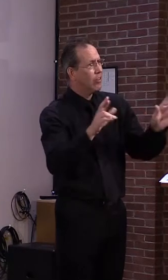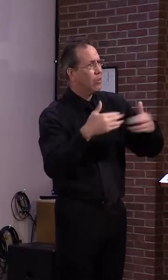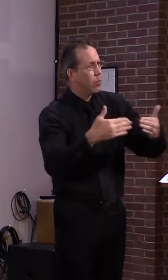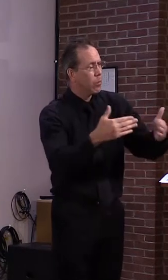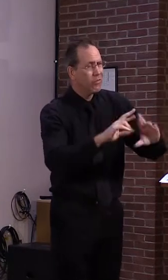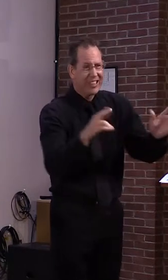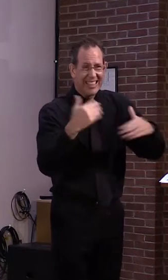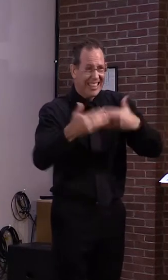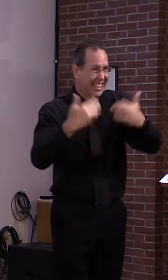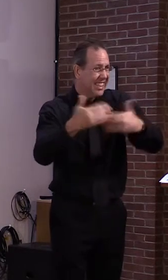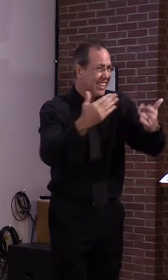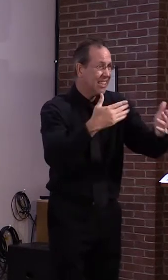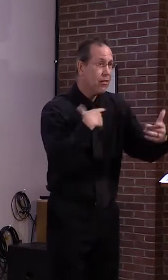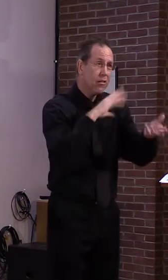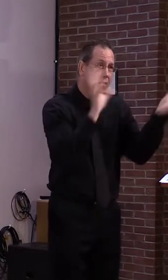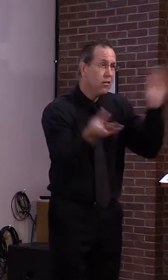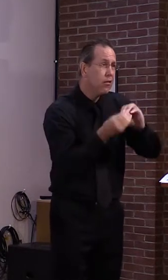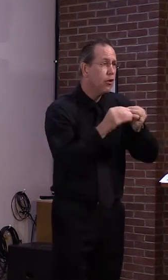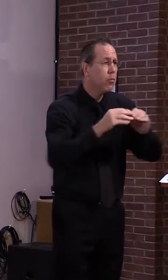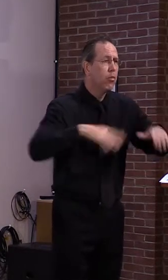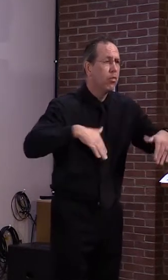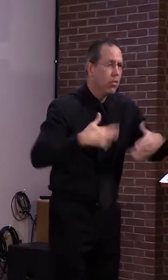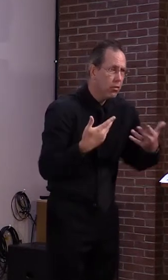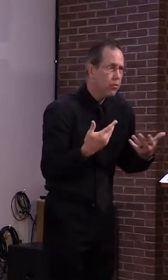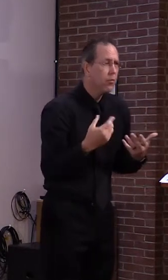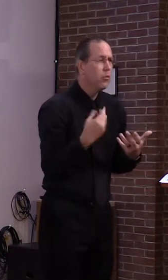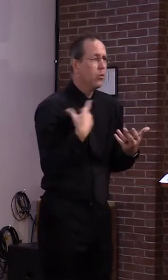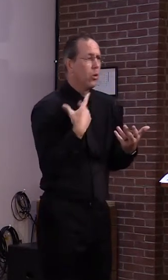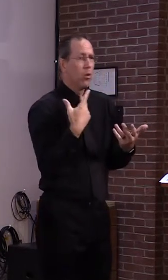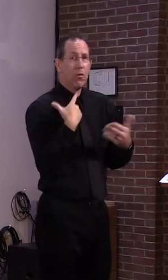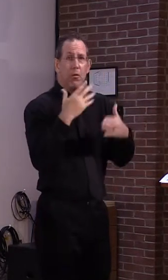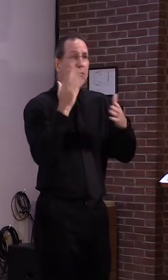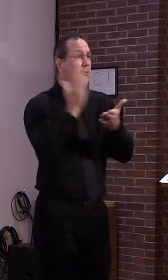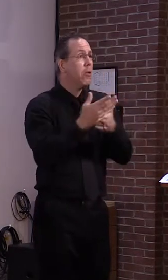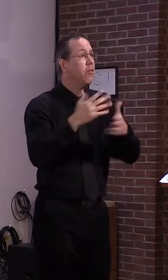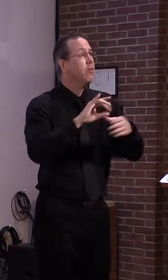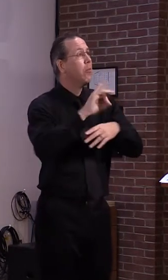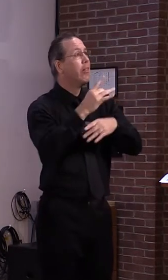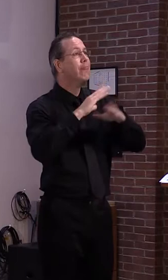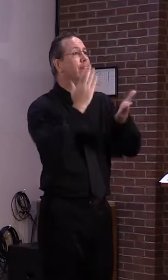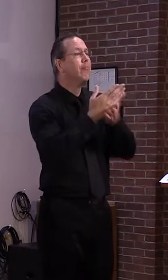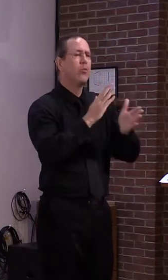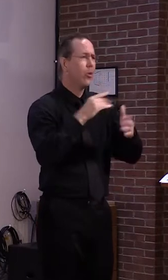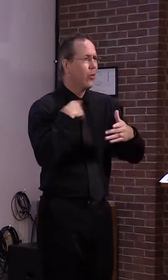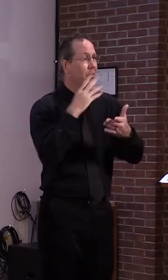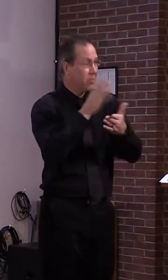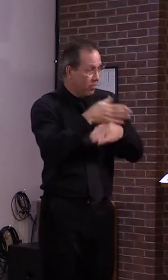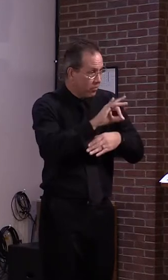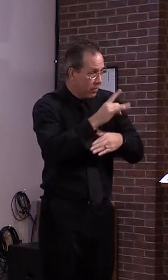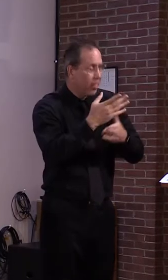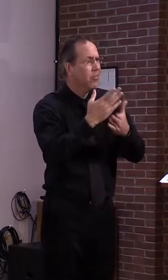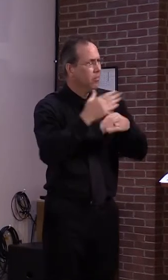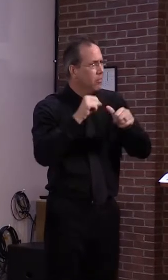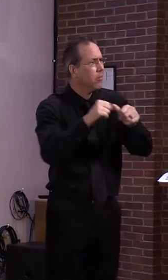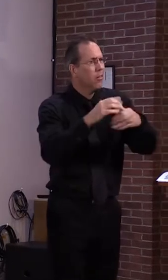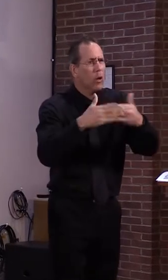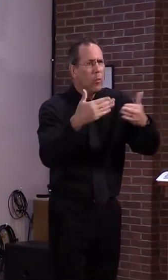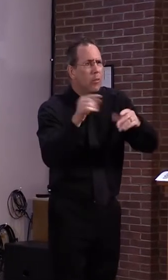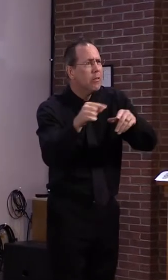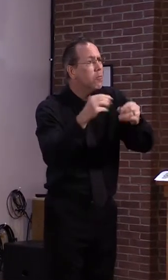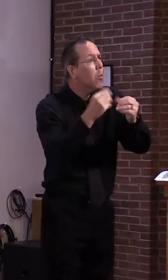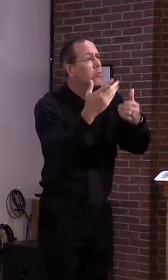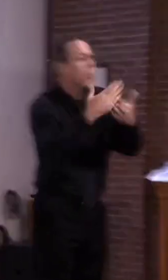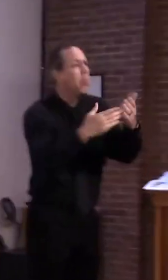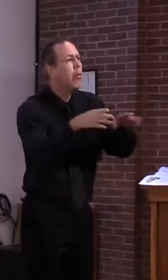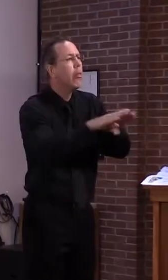once September 8th rolls by, we'll continue out. But as I said the other day, this